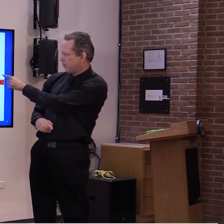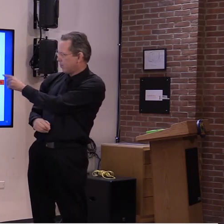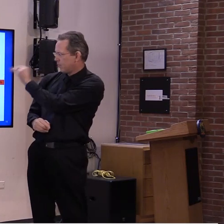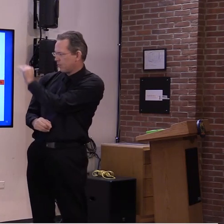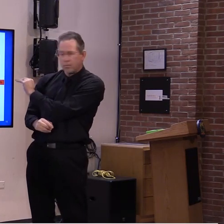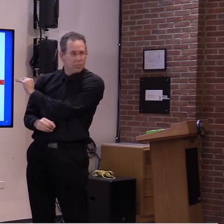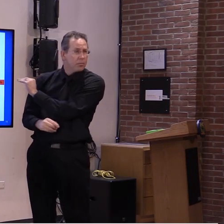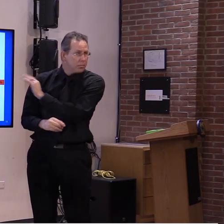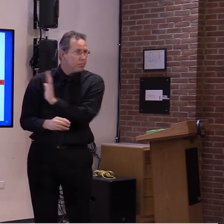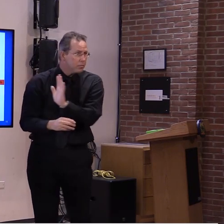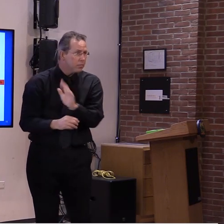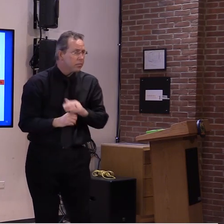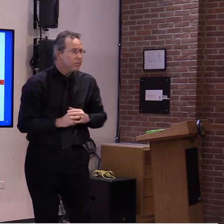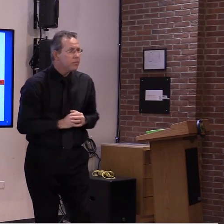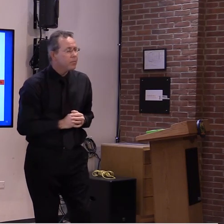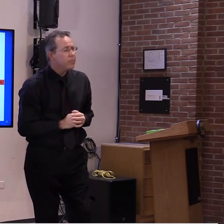standing at